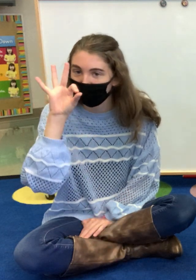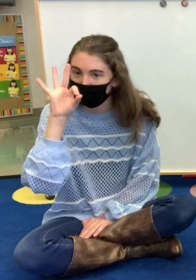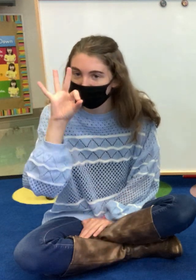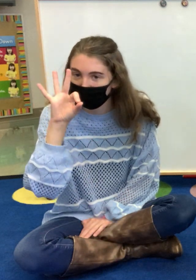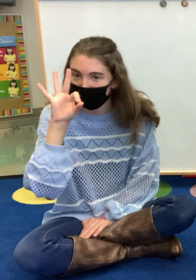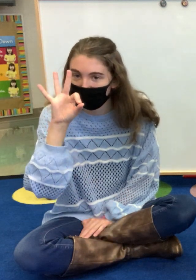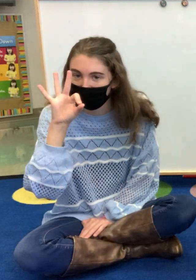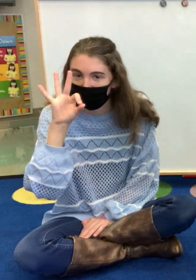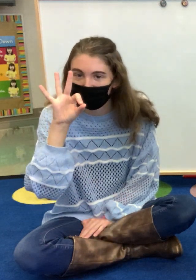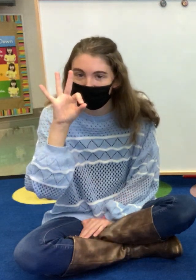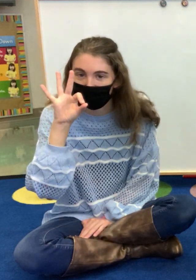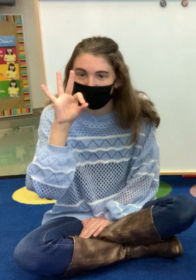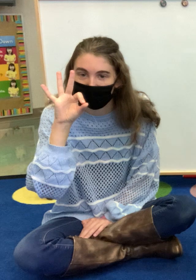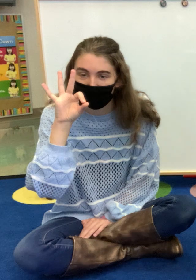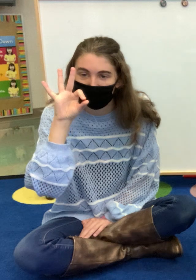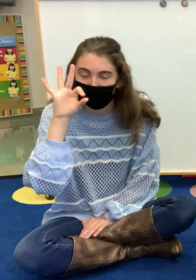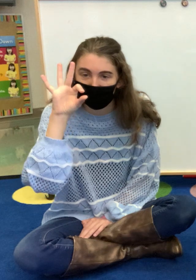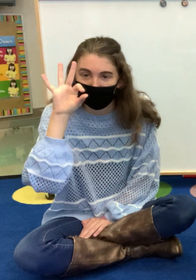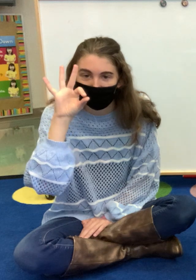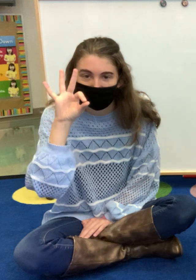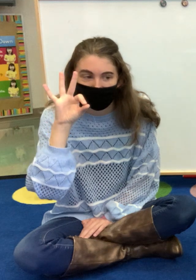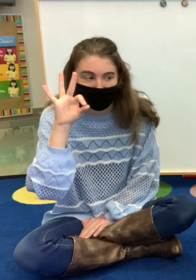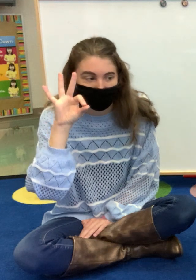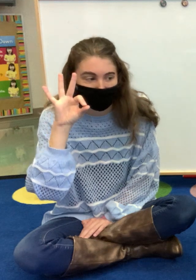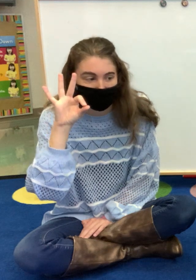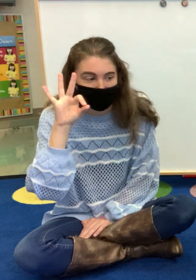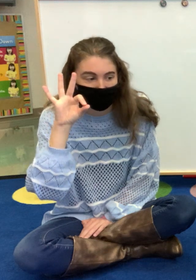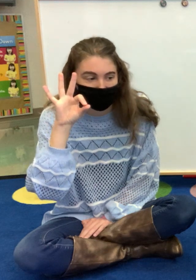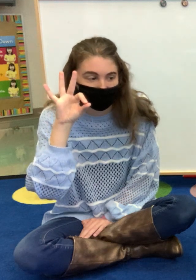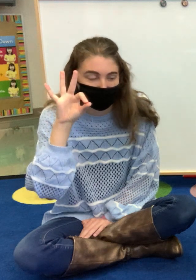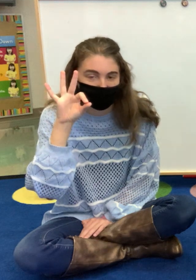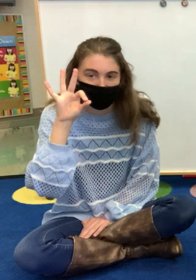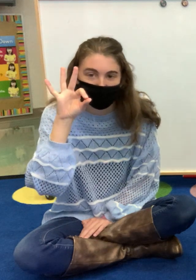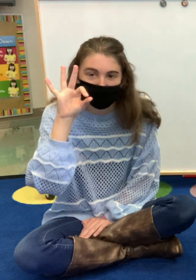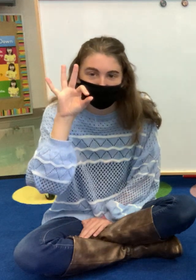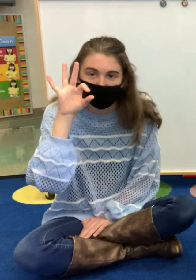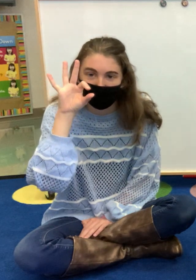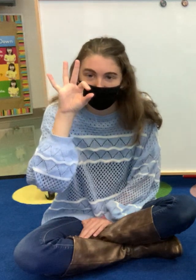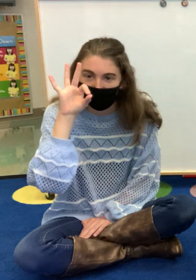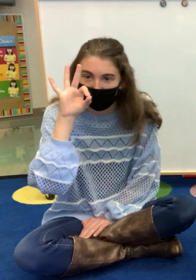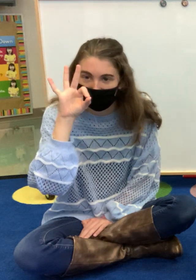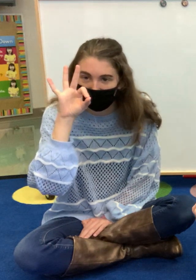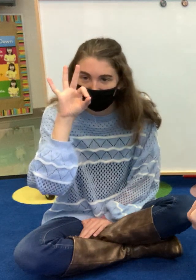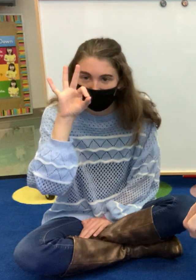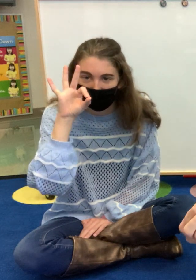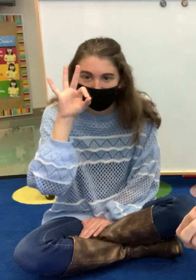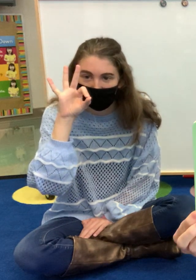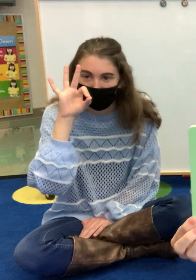That's right, nine. Nine lizards hissing.